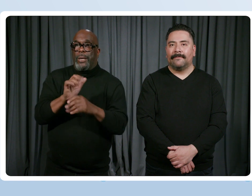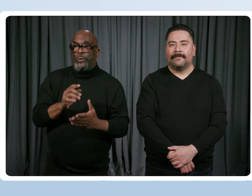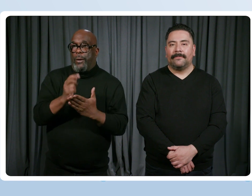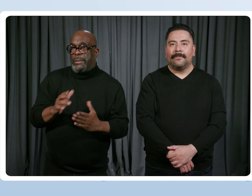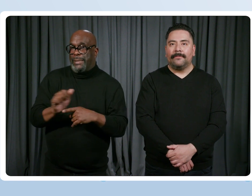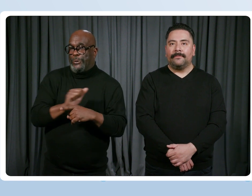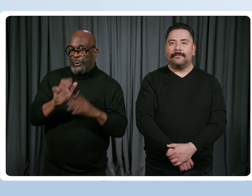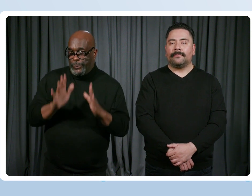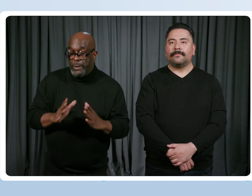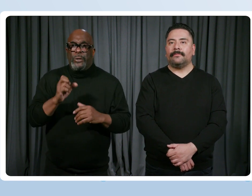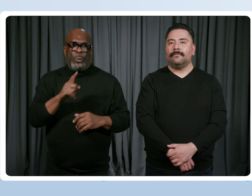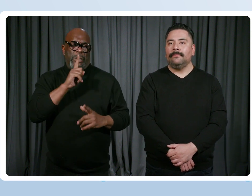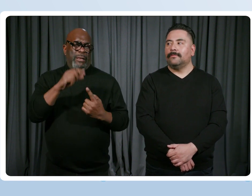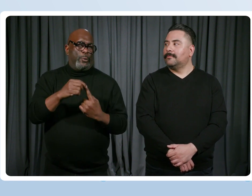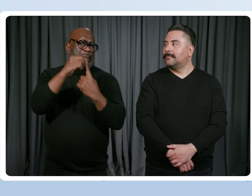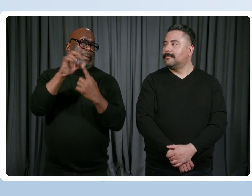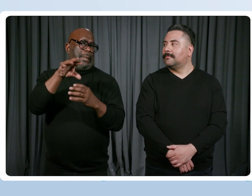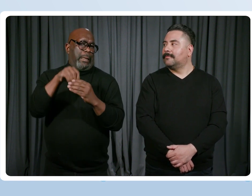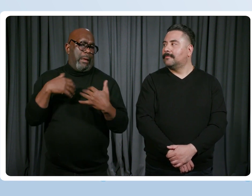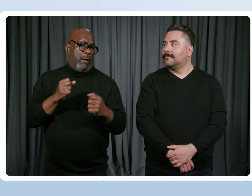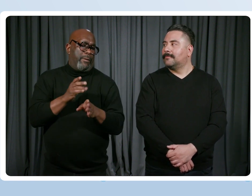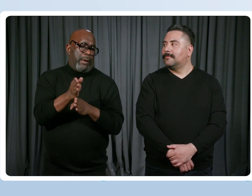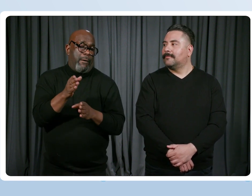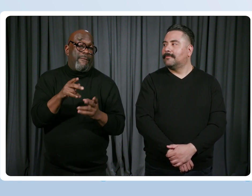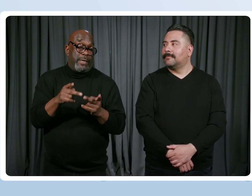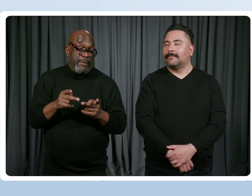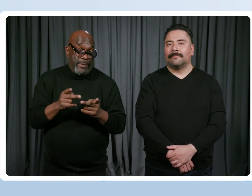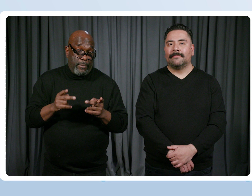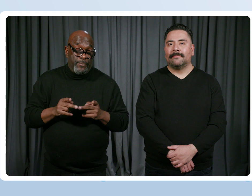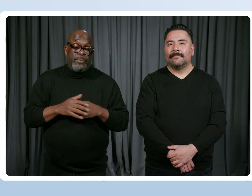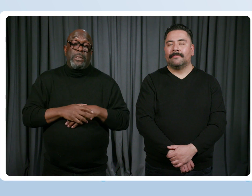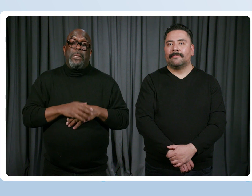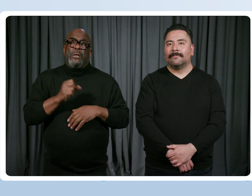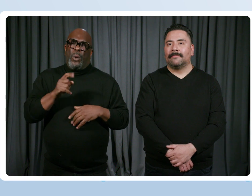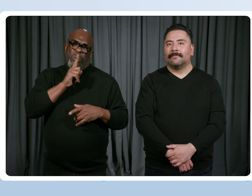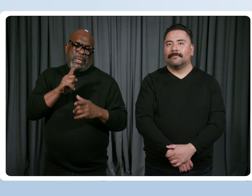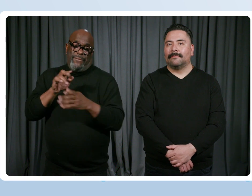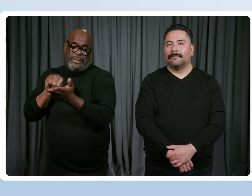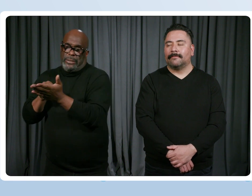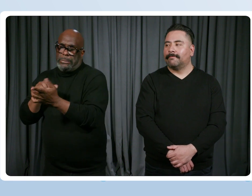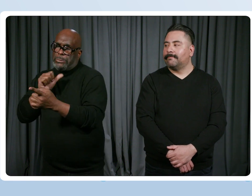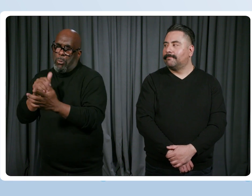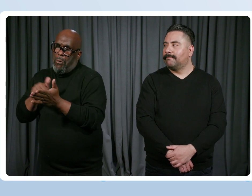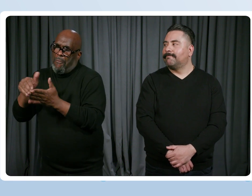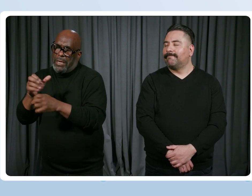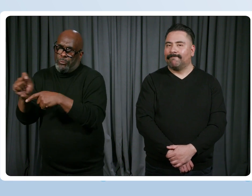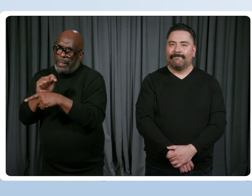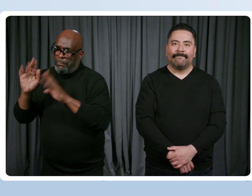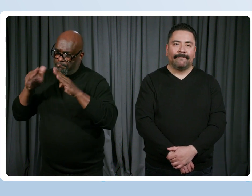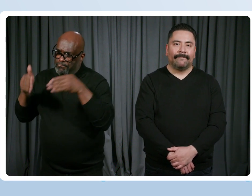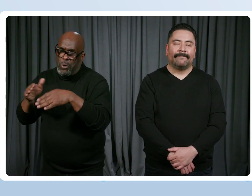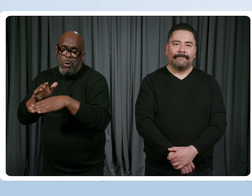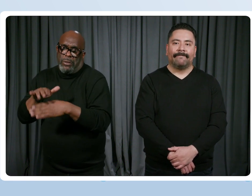practitioners, and I think that's really unique in the healthcare field. For example, physicians don't always get training on disability, and